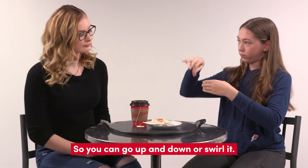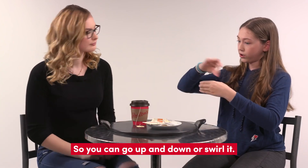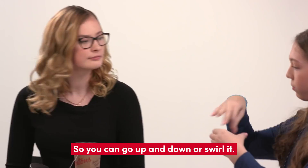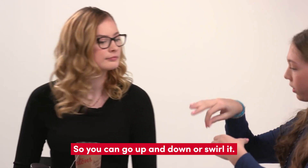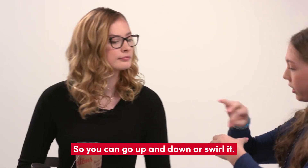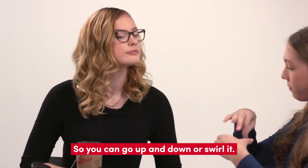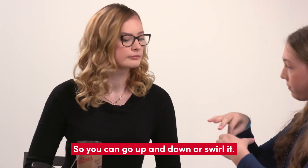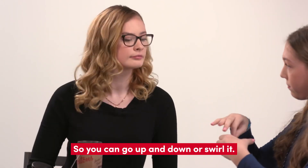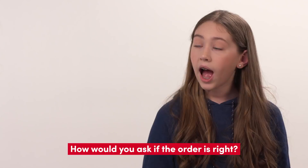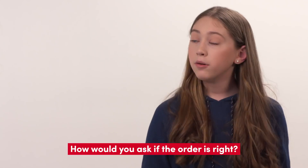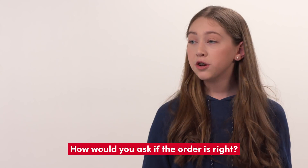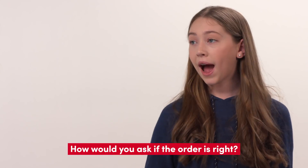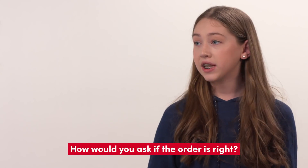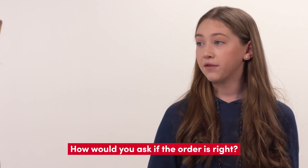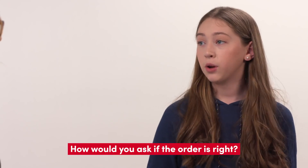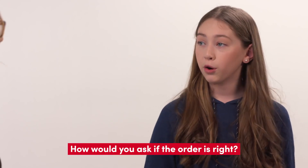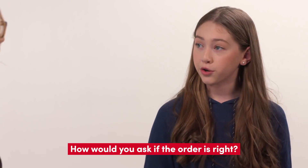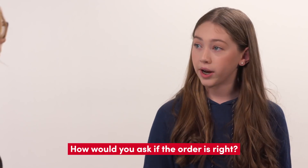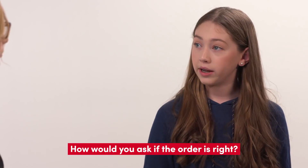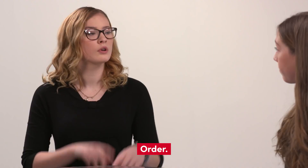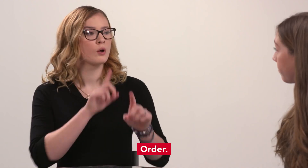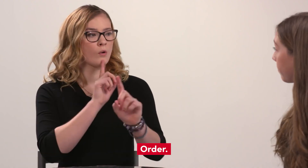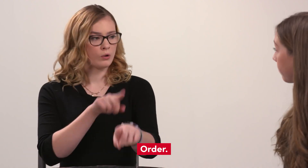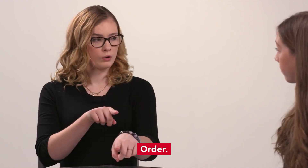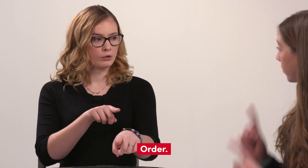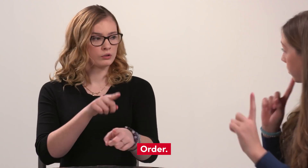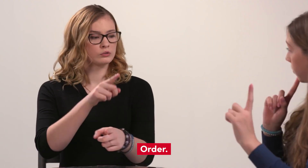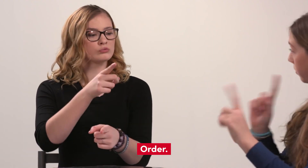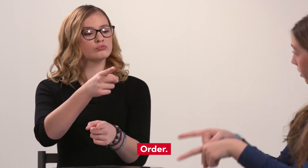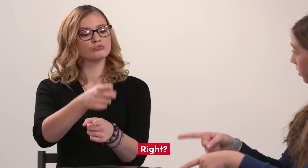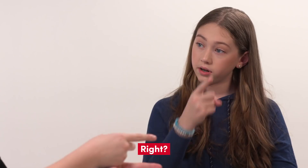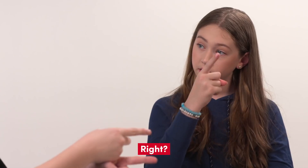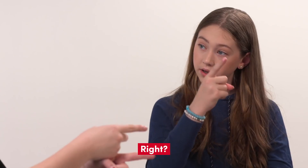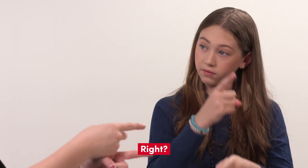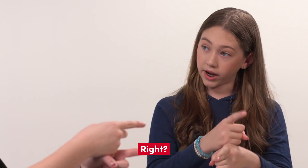or swirl it. How would you ask if the order's right? Order, then right.